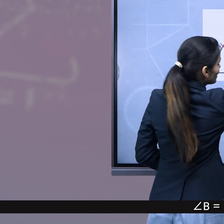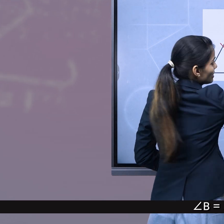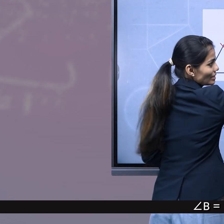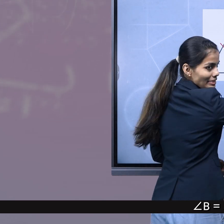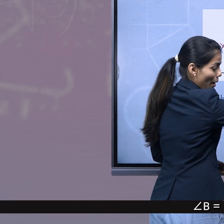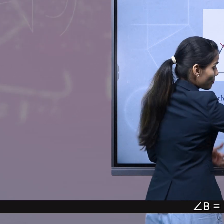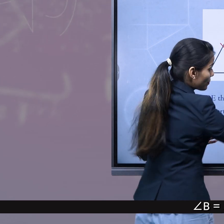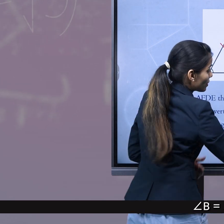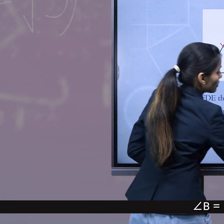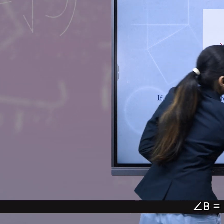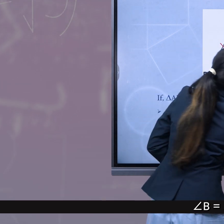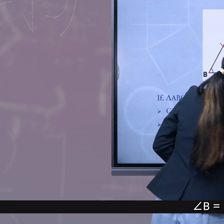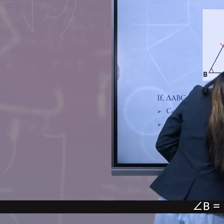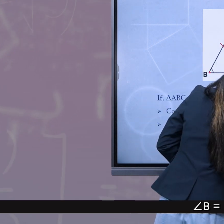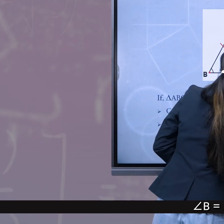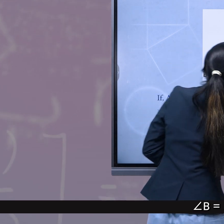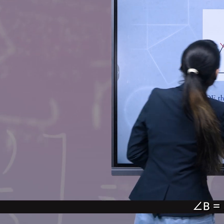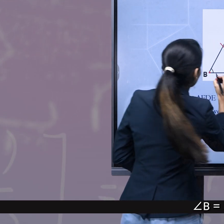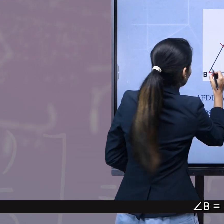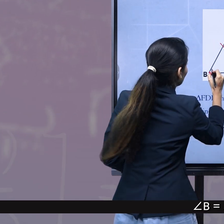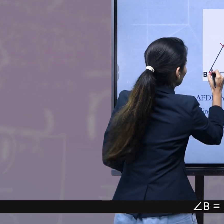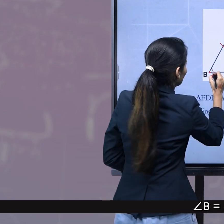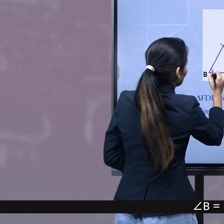angle B is equal to angle D,